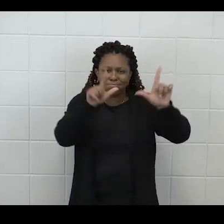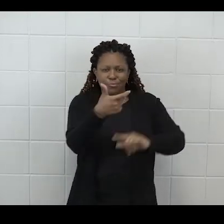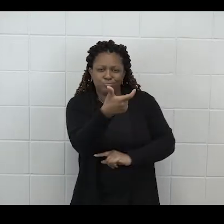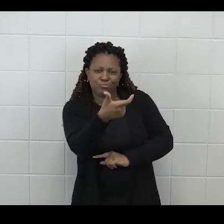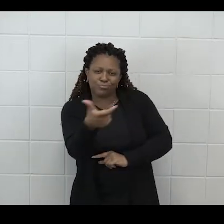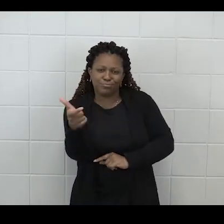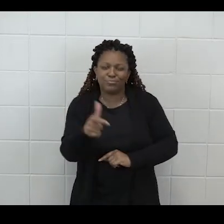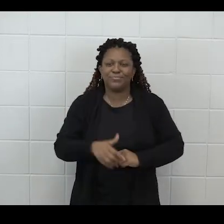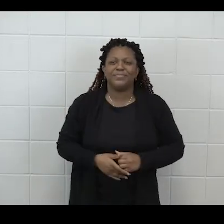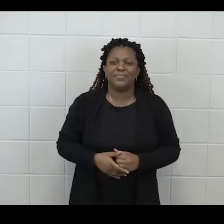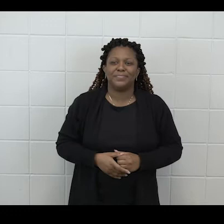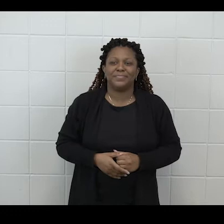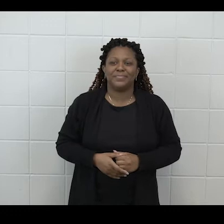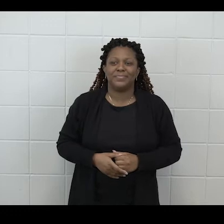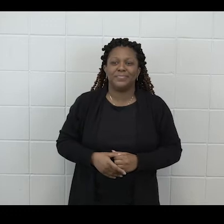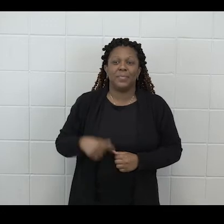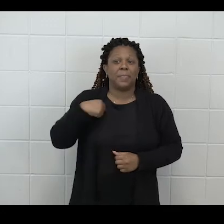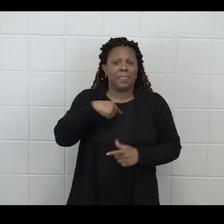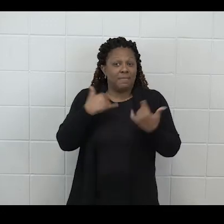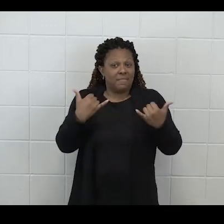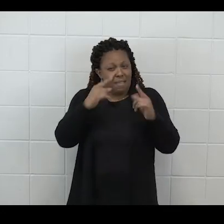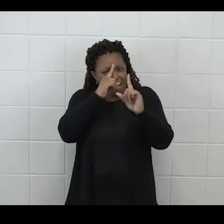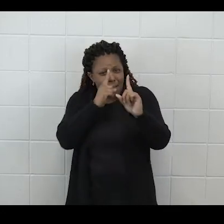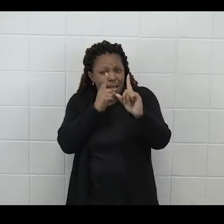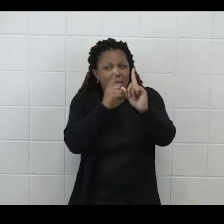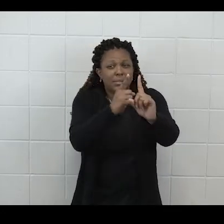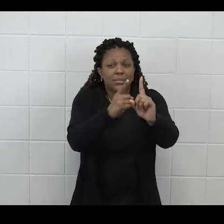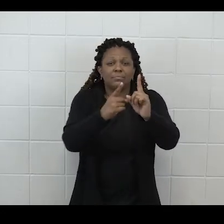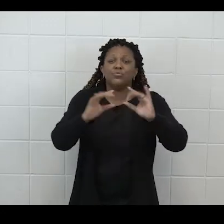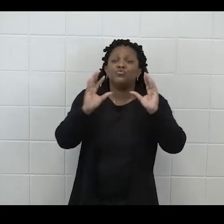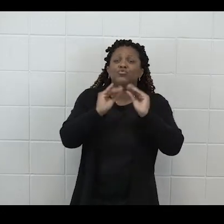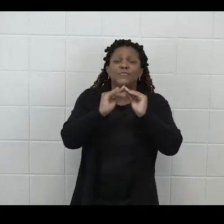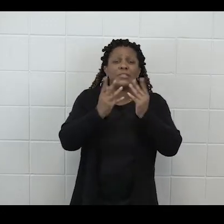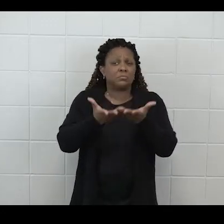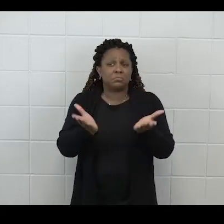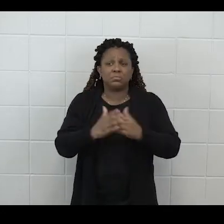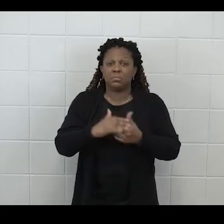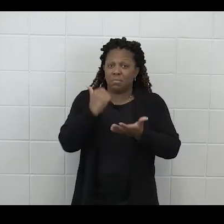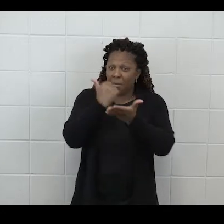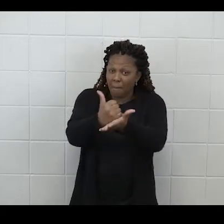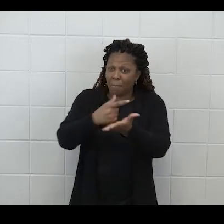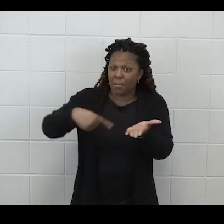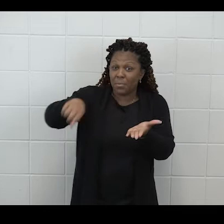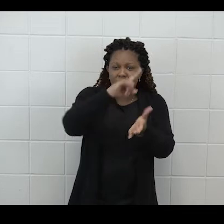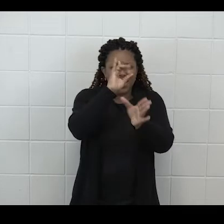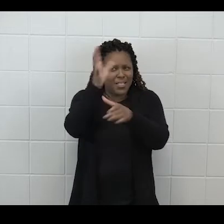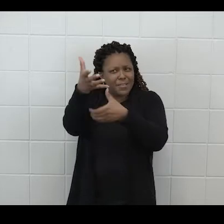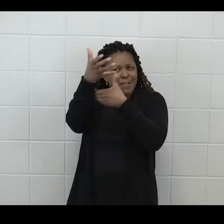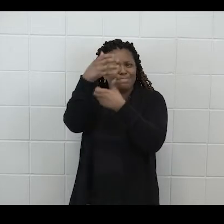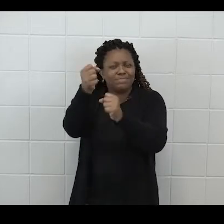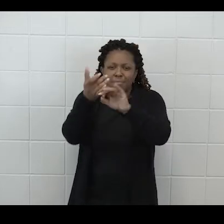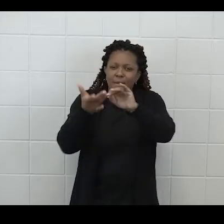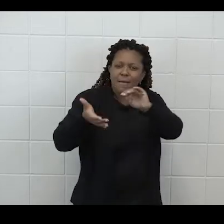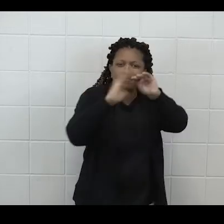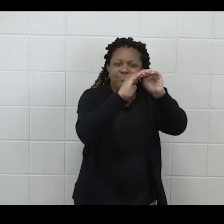worship service that both celebrates and strengthens our Synod faith community and beyond, as well